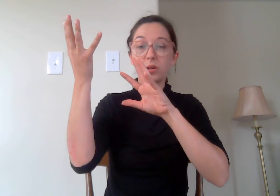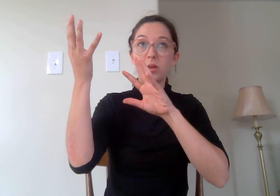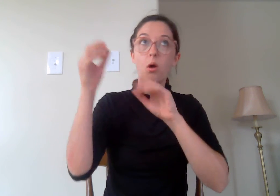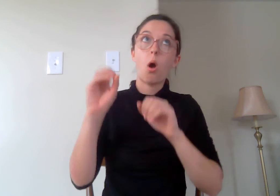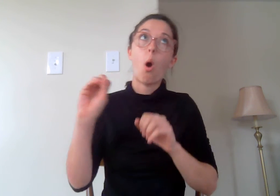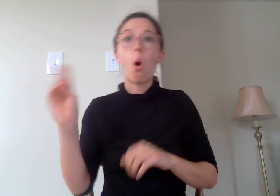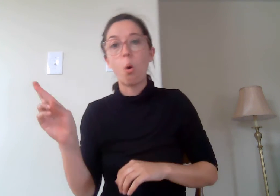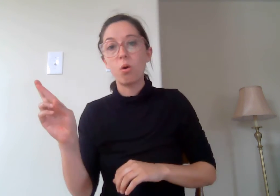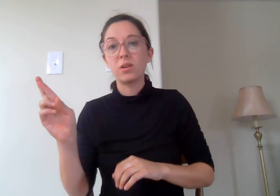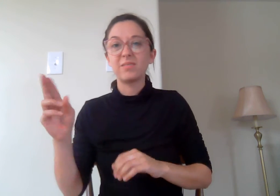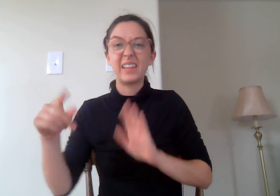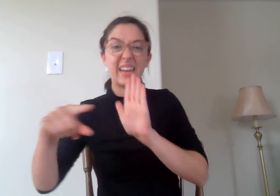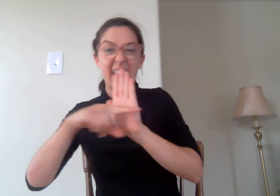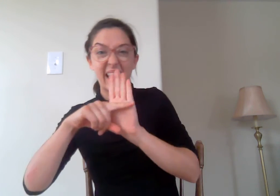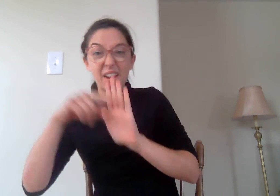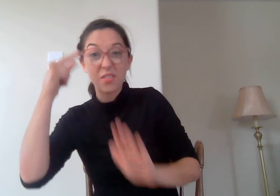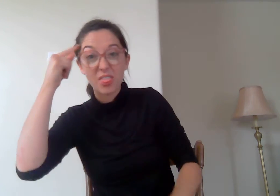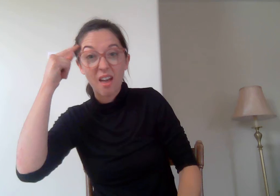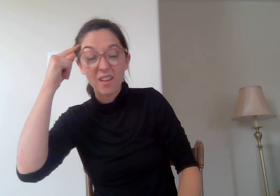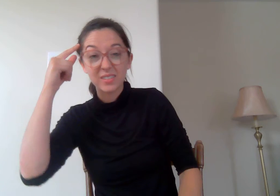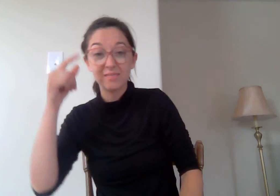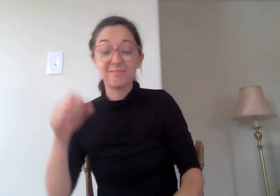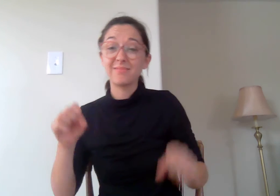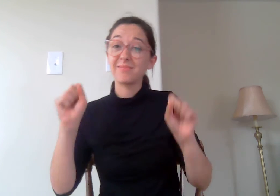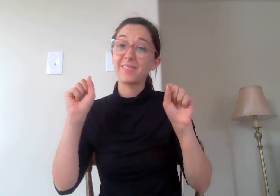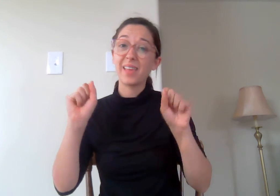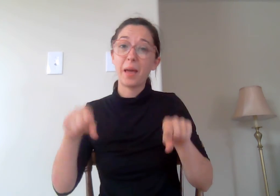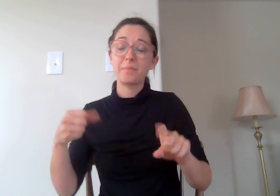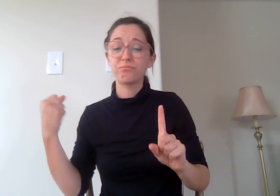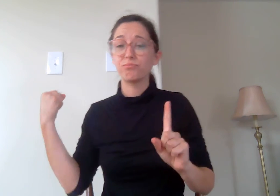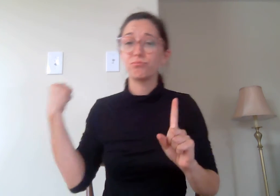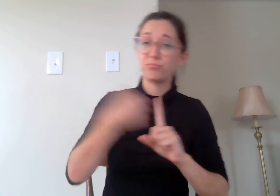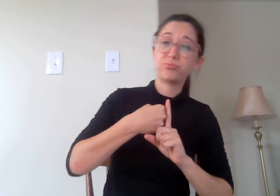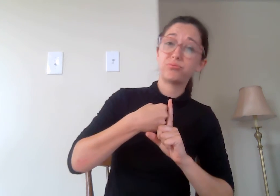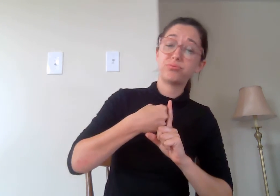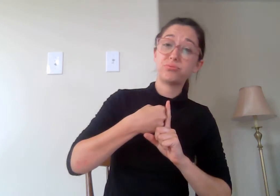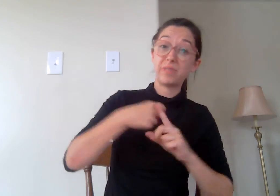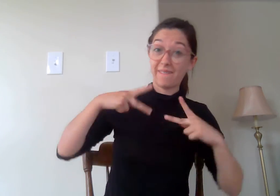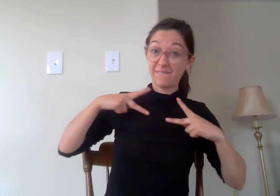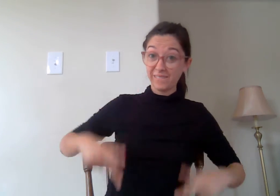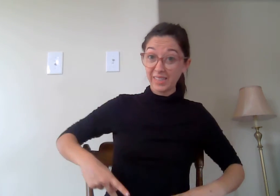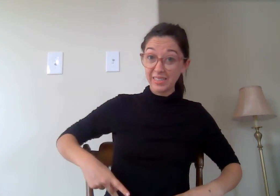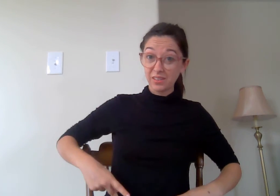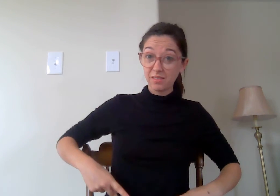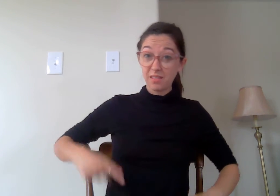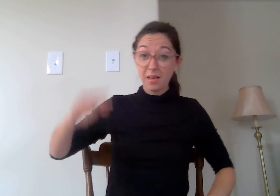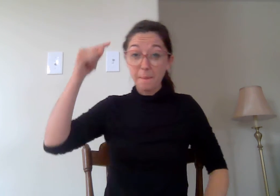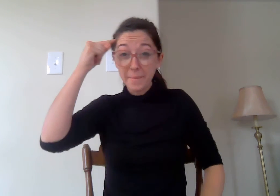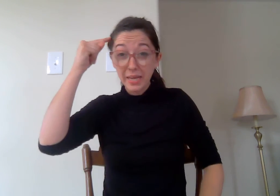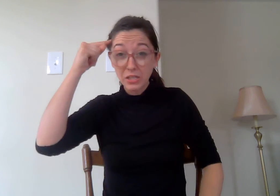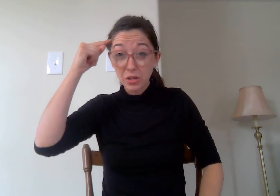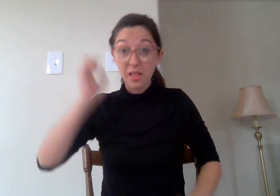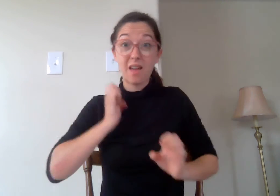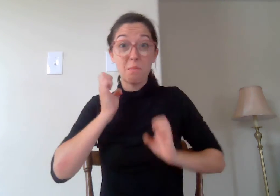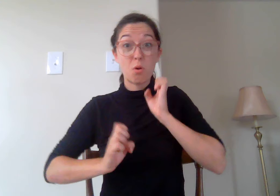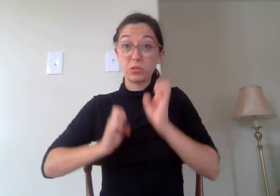really impacts people on a physical level, a mental level, and an emotional level. A person who perceives the world as